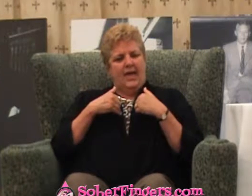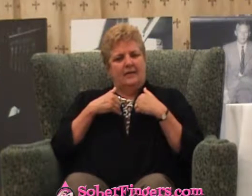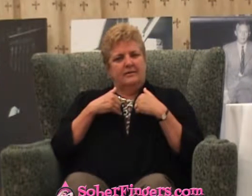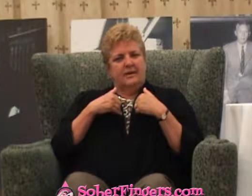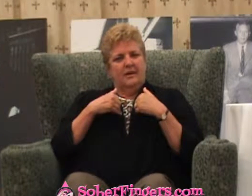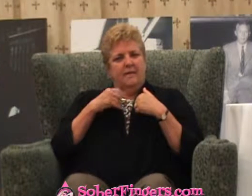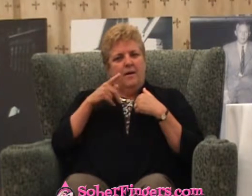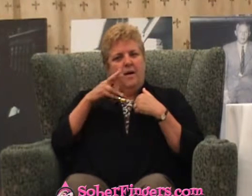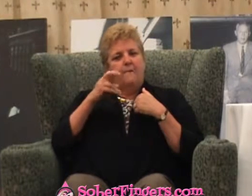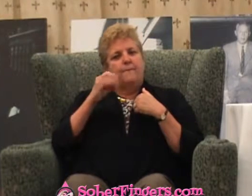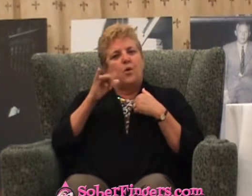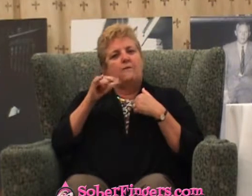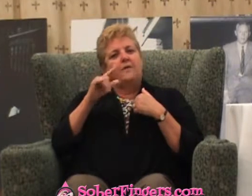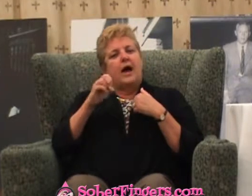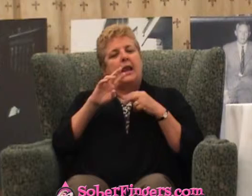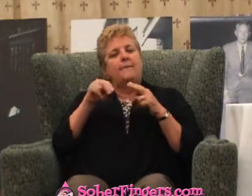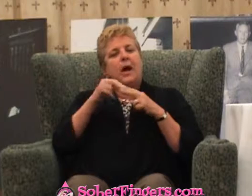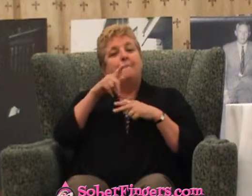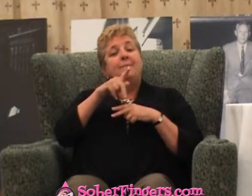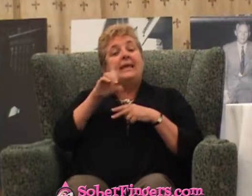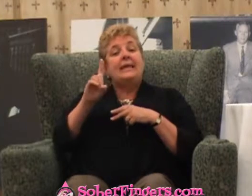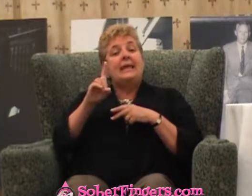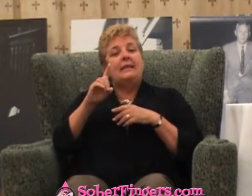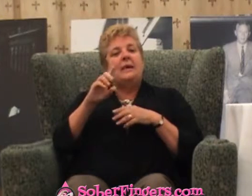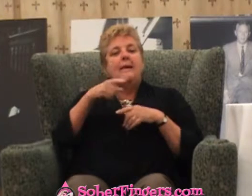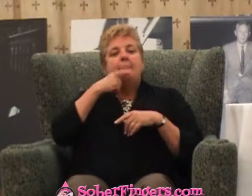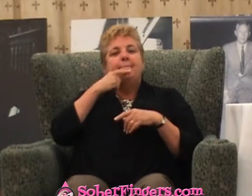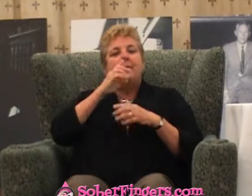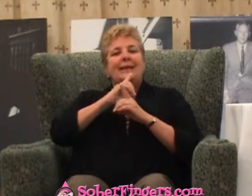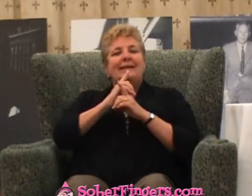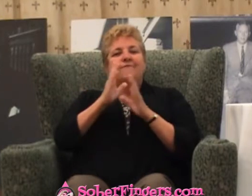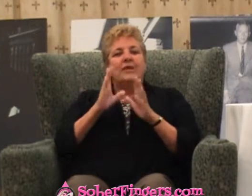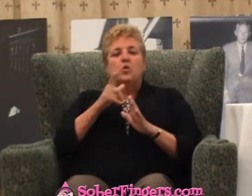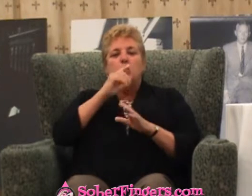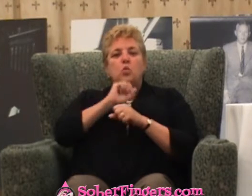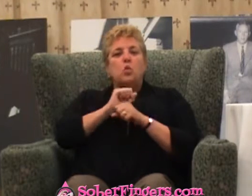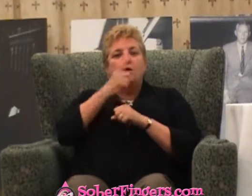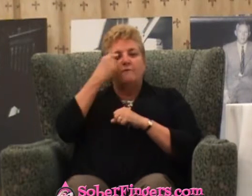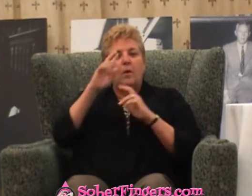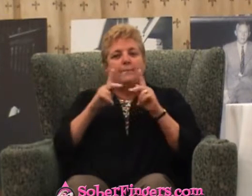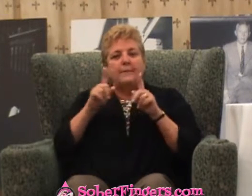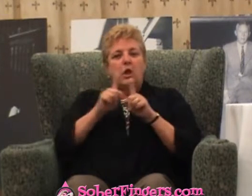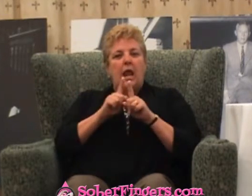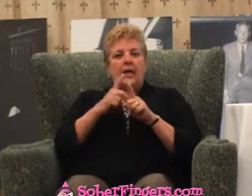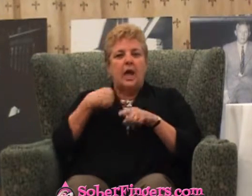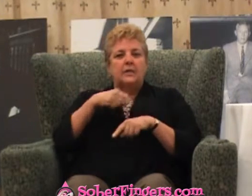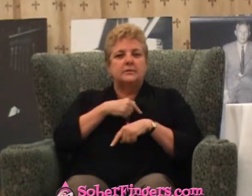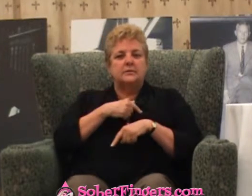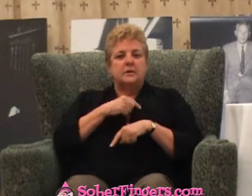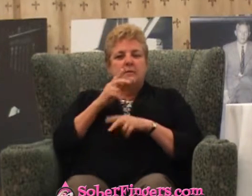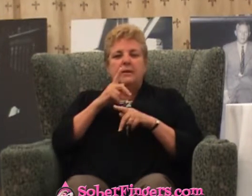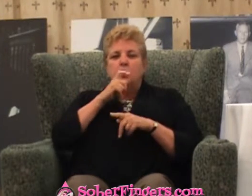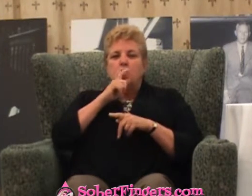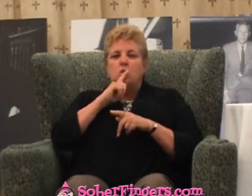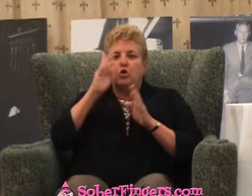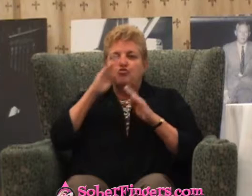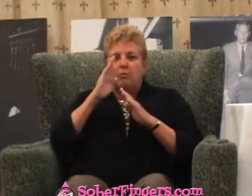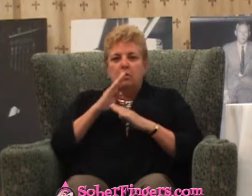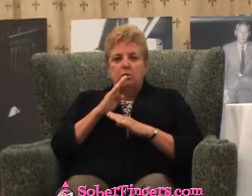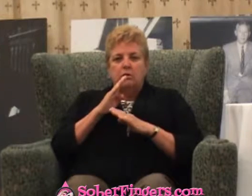talking about how they work for people just like us. People who are troubled. People who are